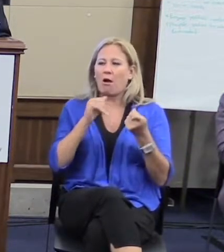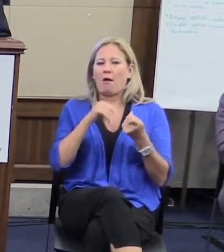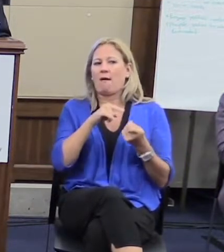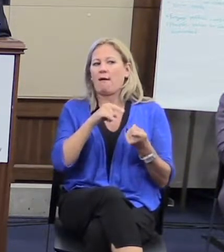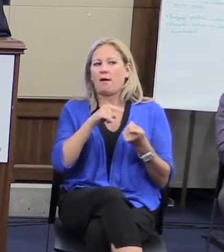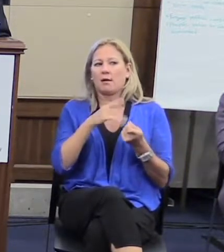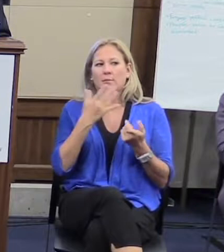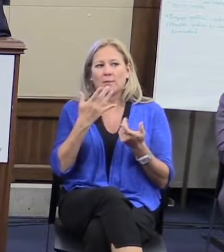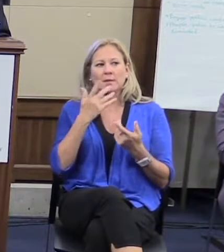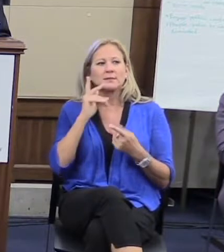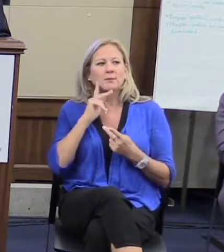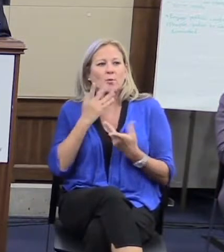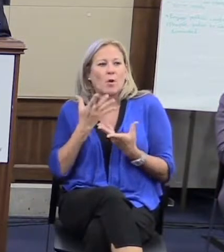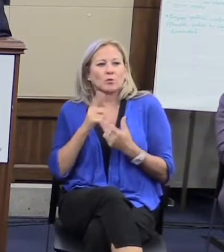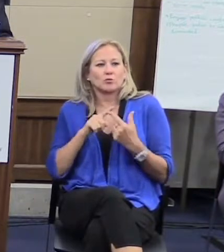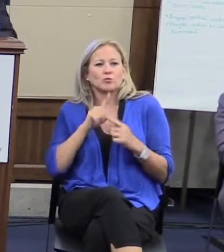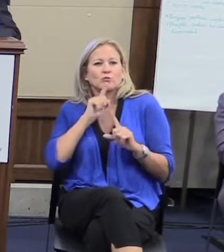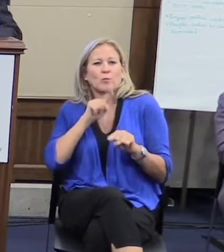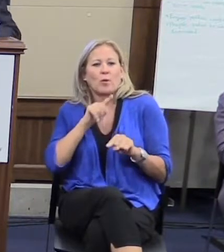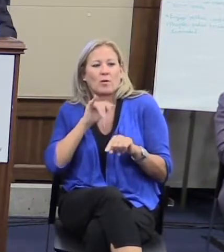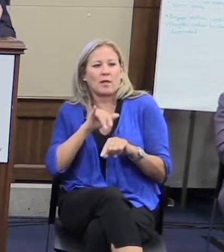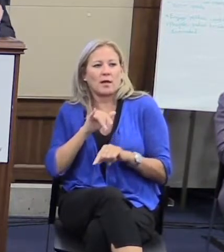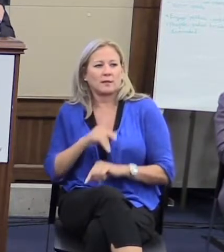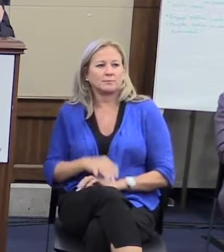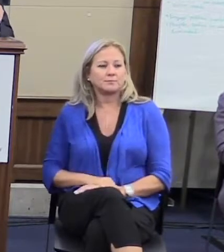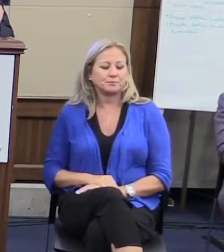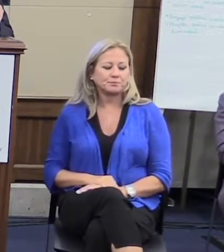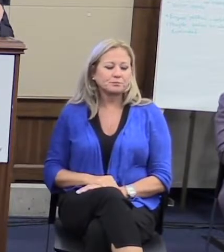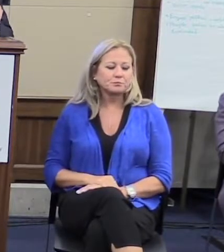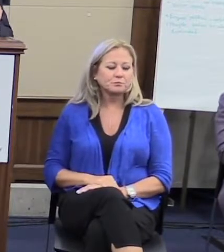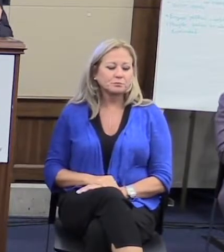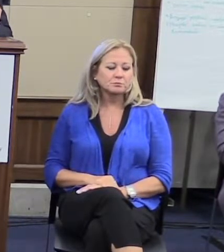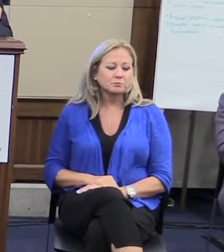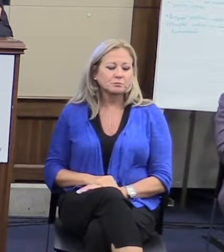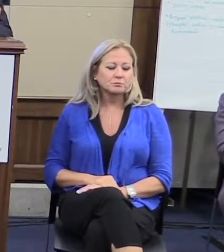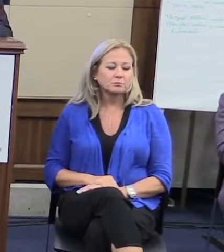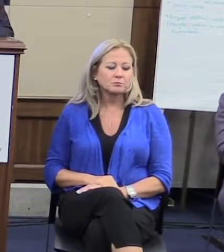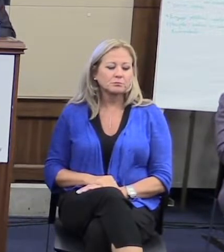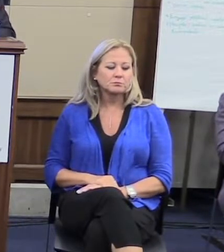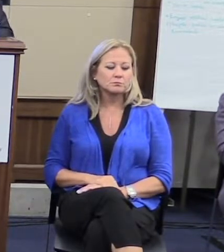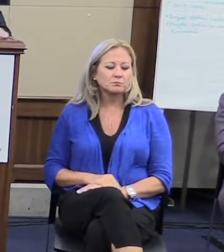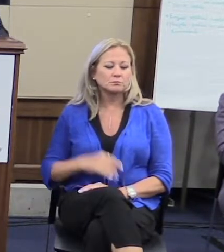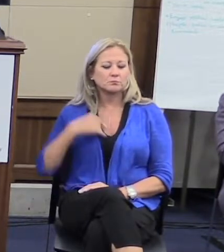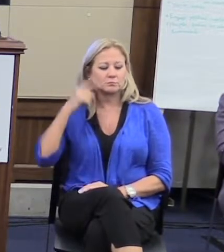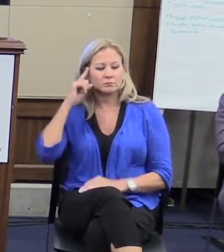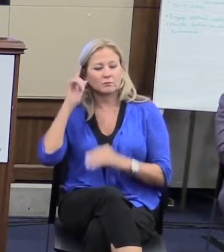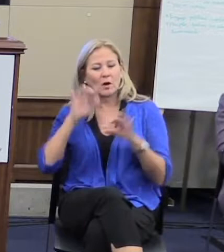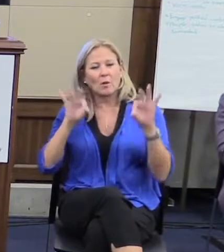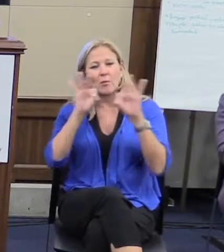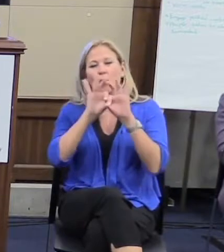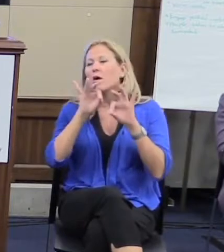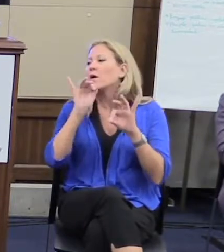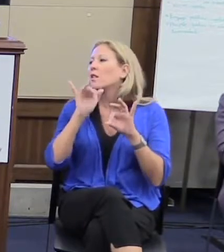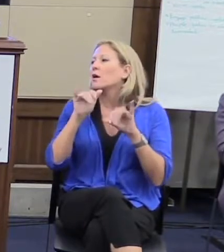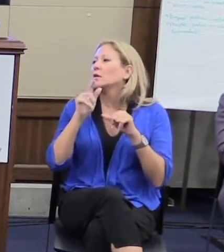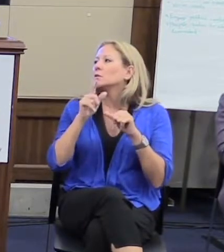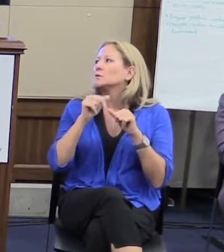in reporting on something. And I think it's important, the fact